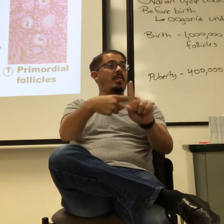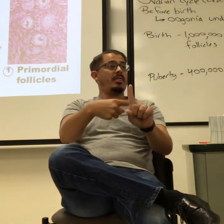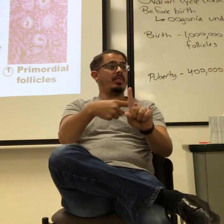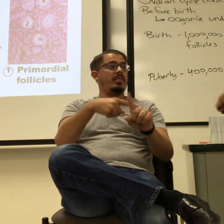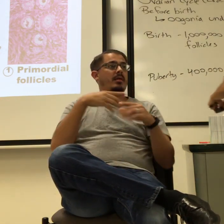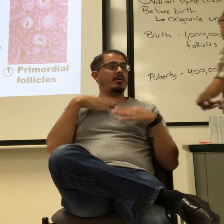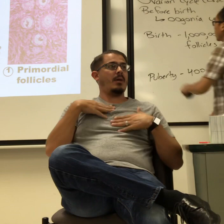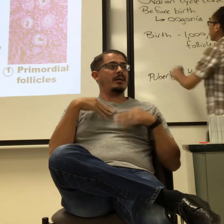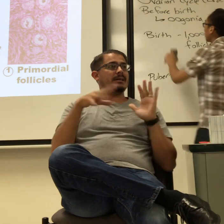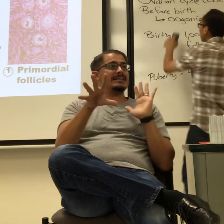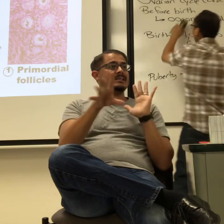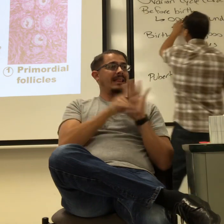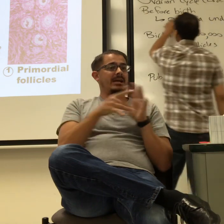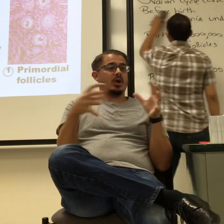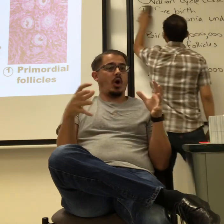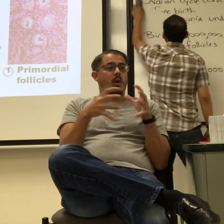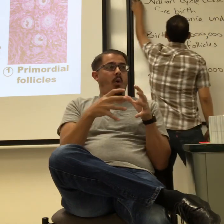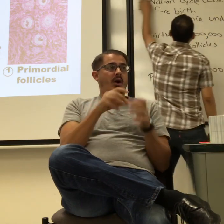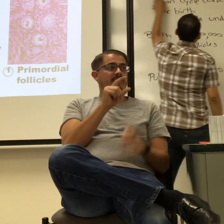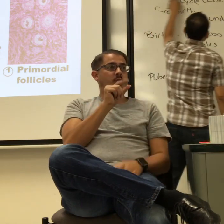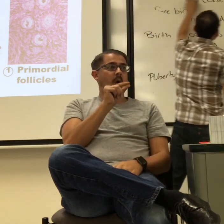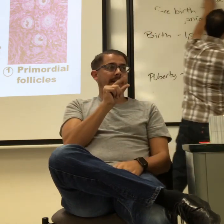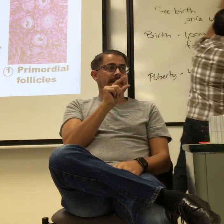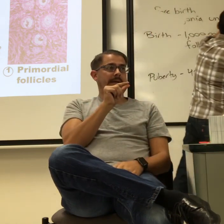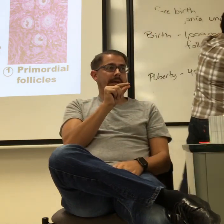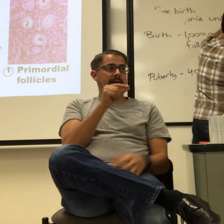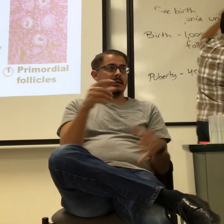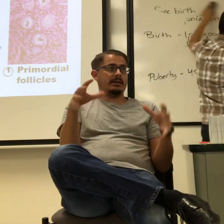a cohort of 20